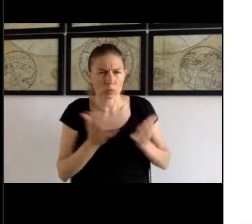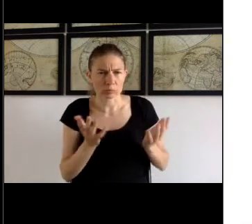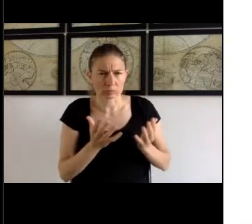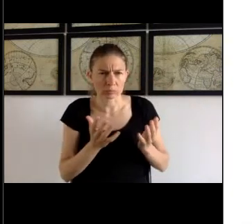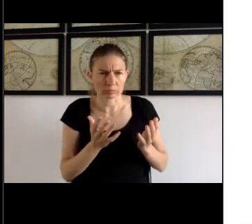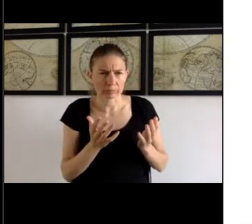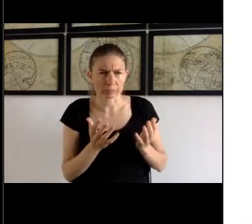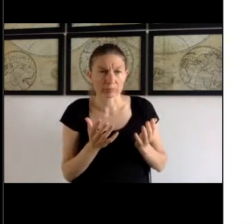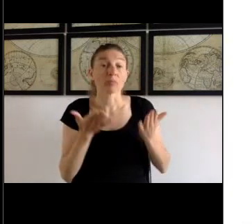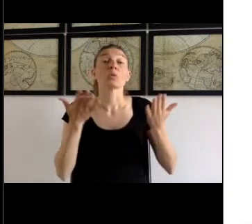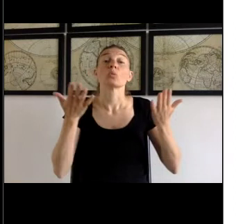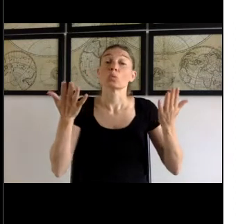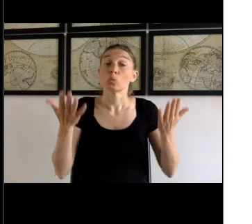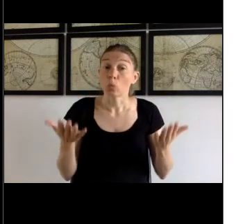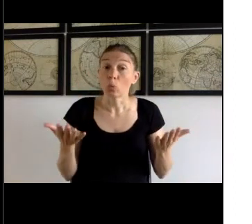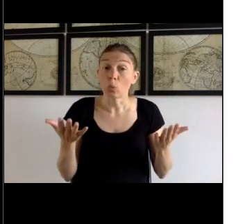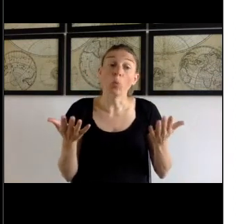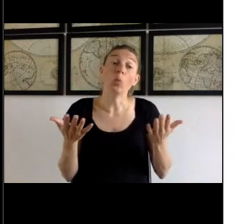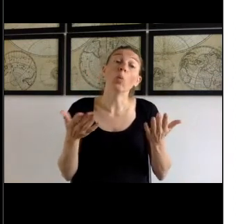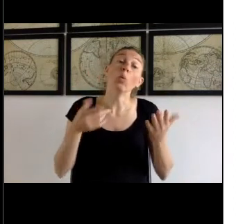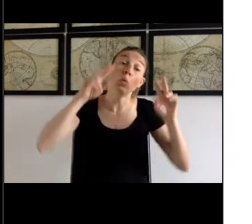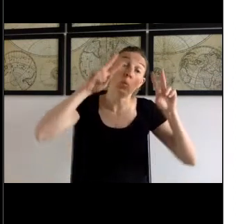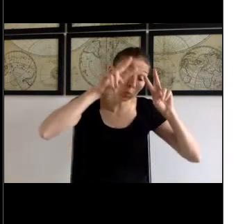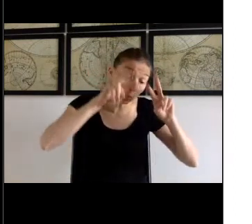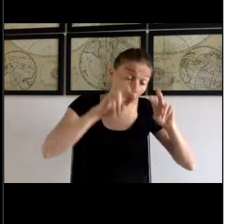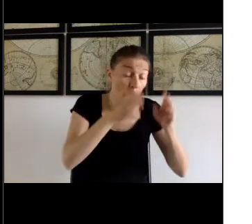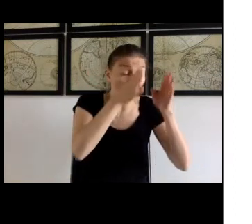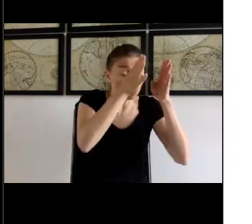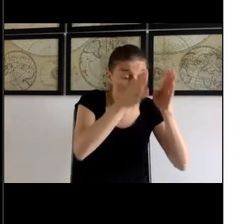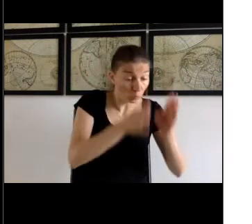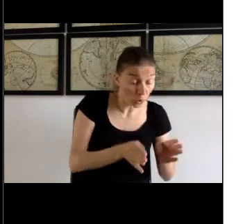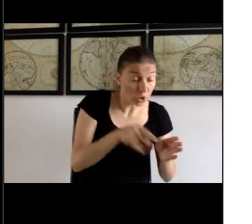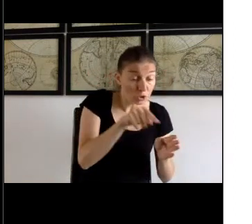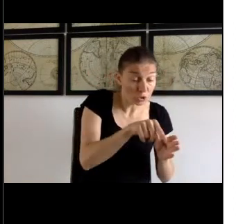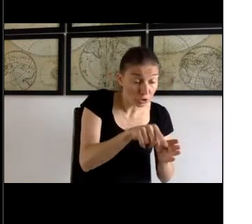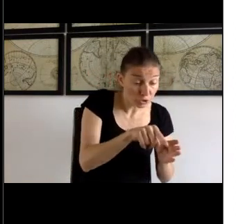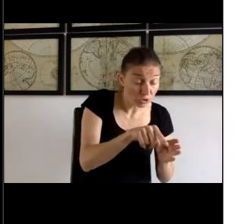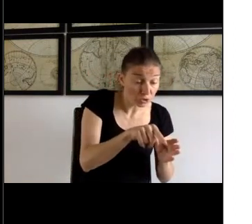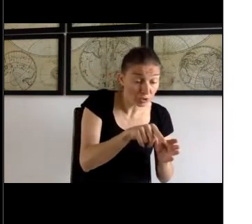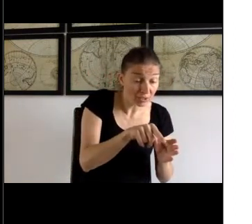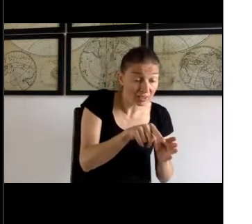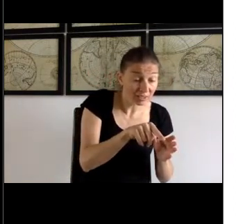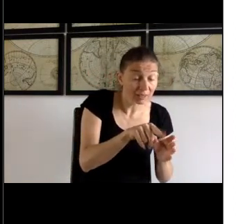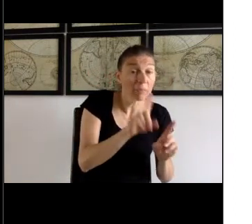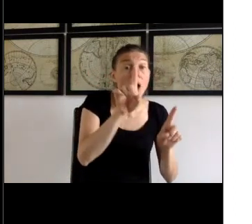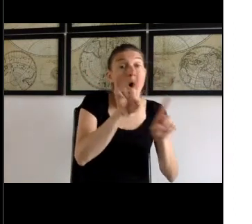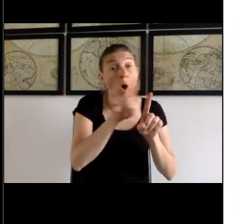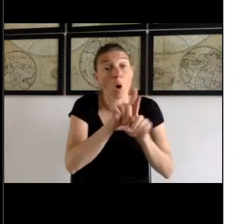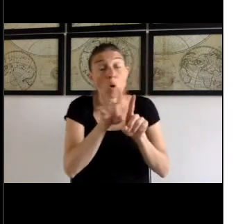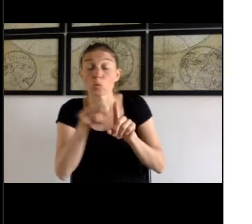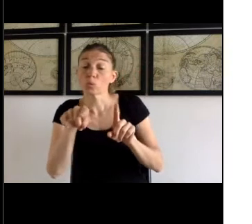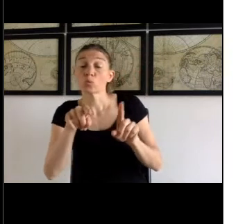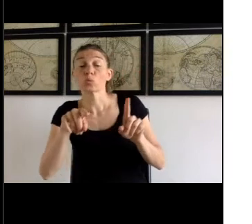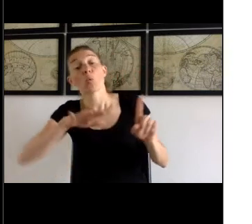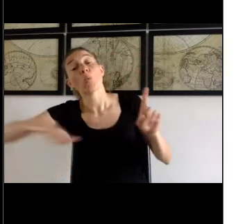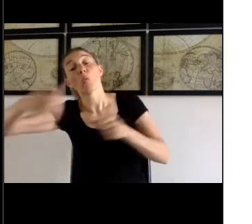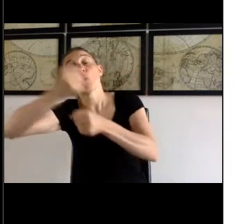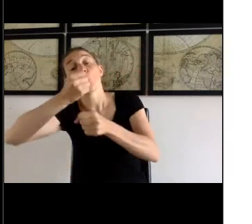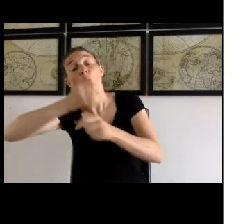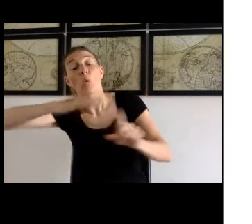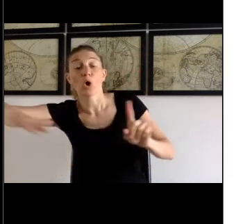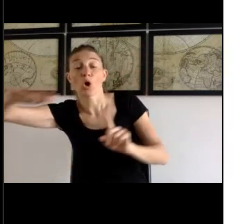with disability in the capacity, and the other hand, what is the framework of the work that